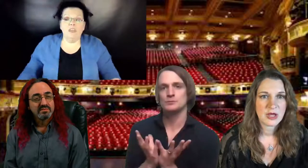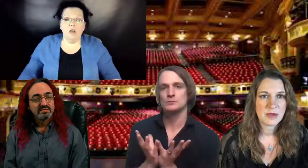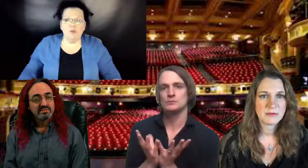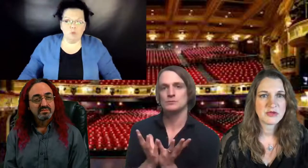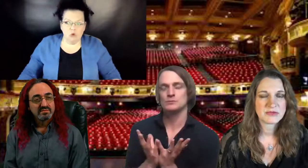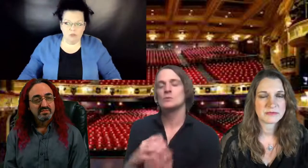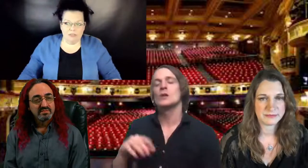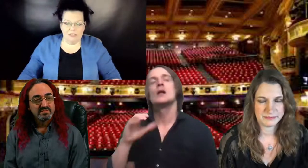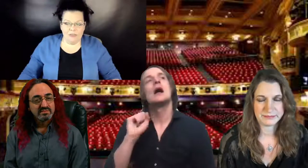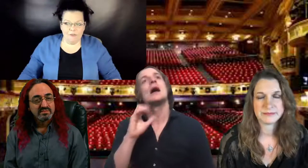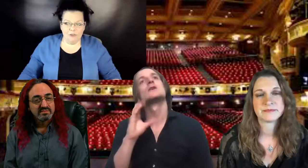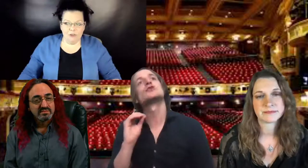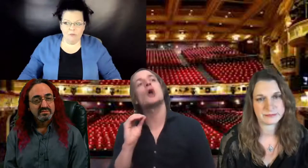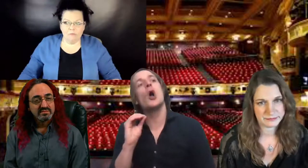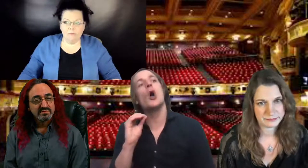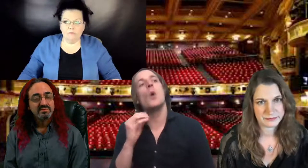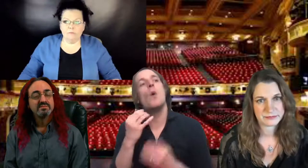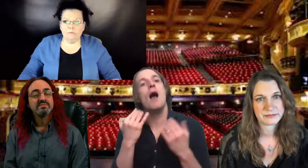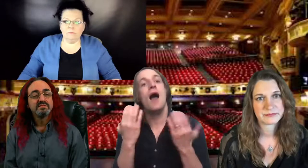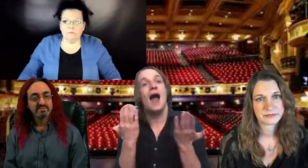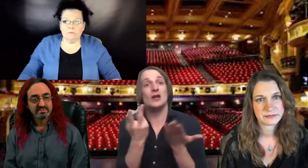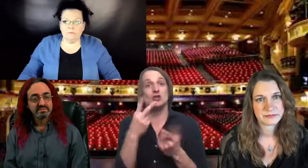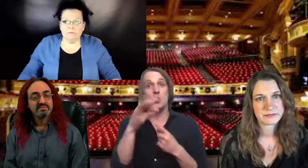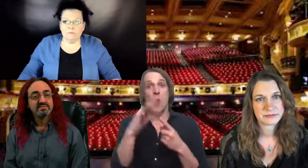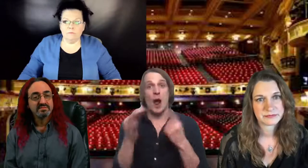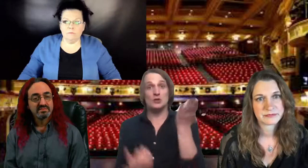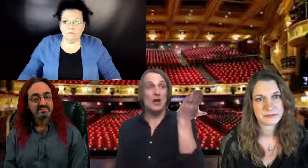Oh, The Other World is the name of the show.